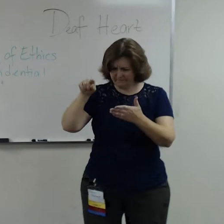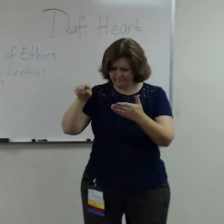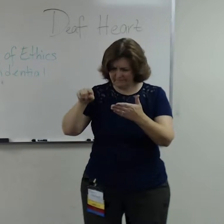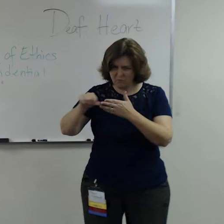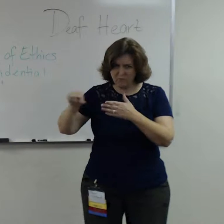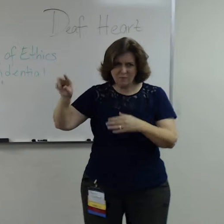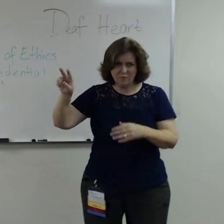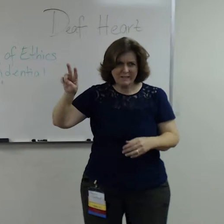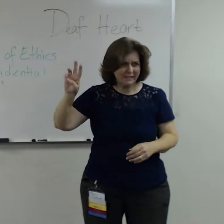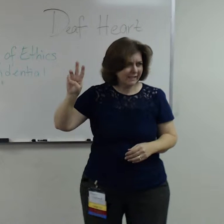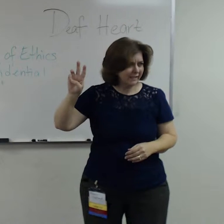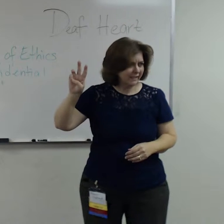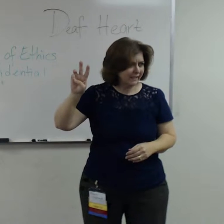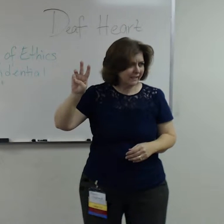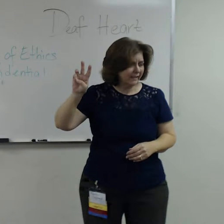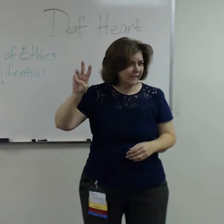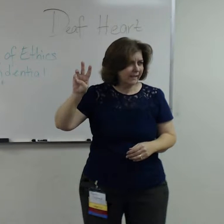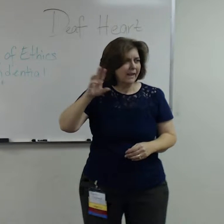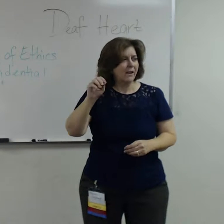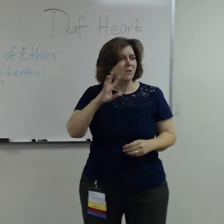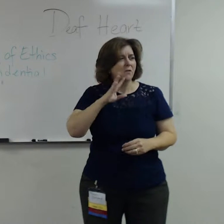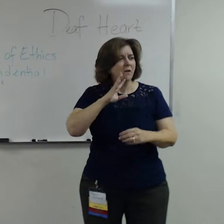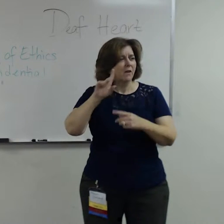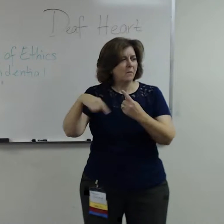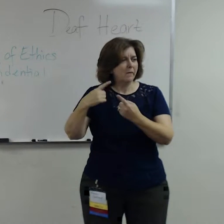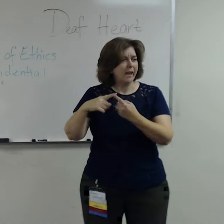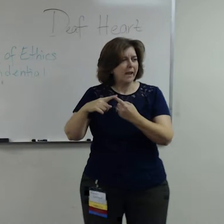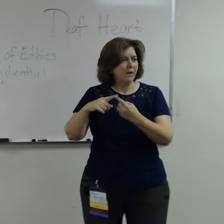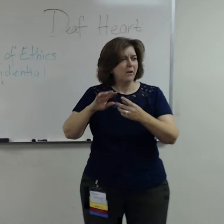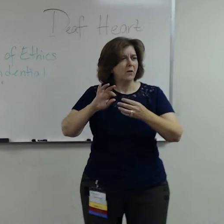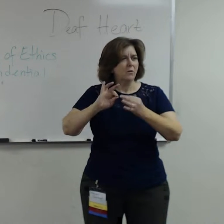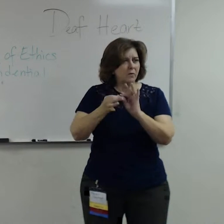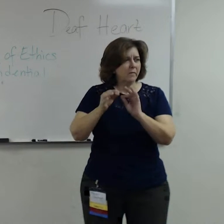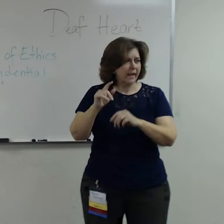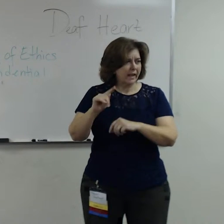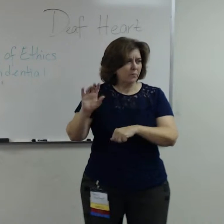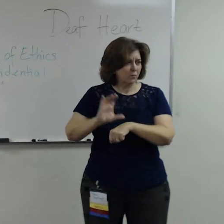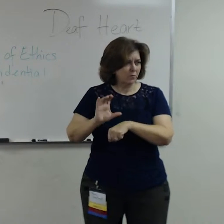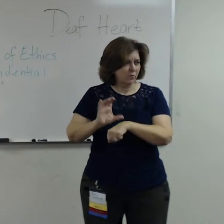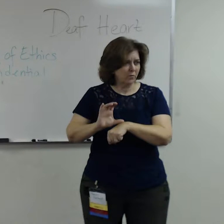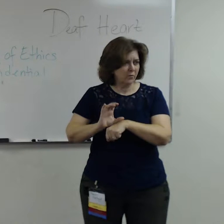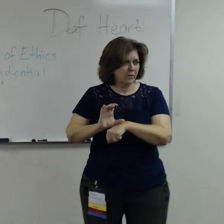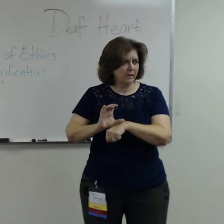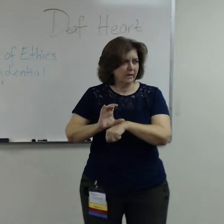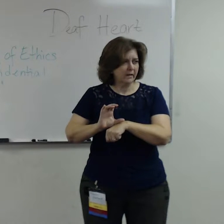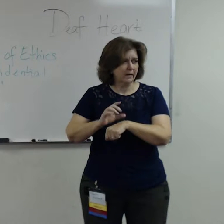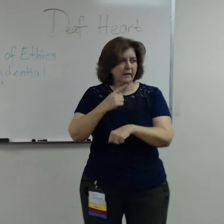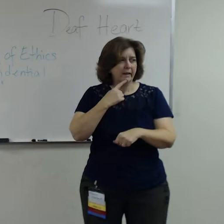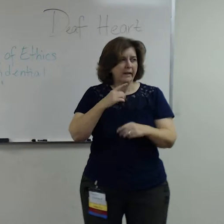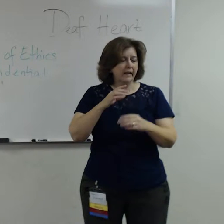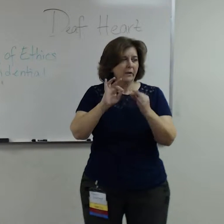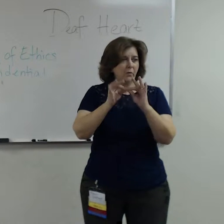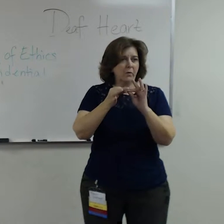26. And now it talks about interpreting in the church. It said, interpreting it doesn't name